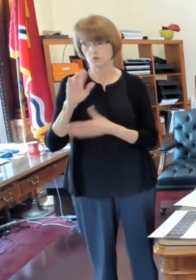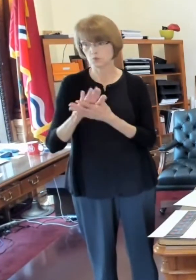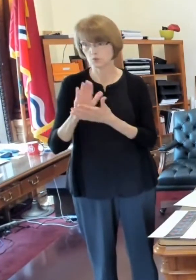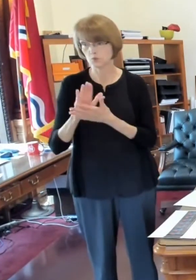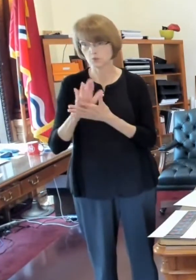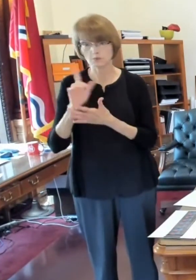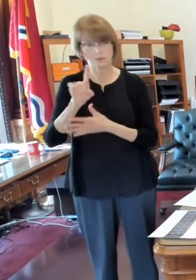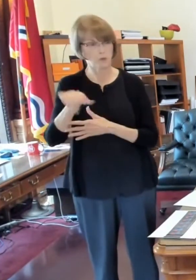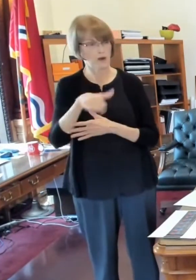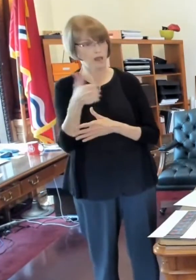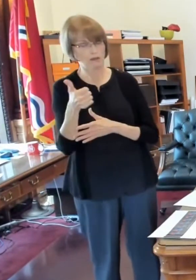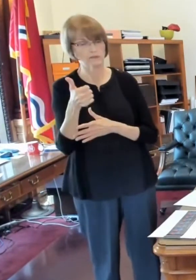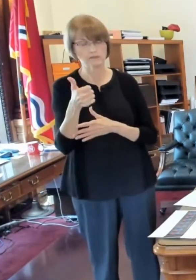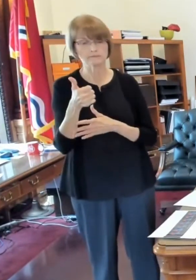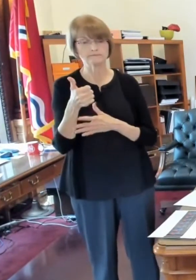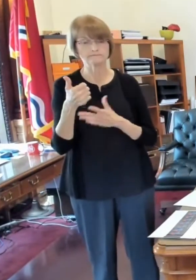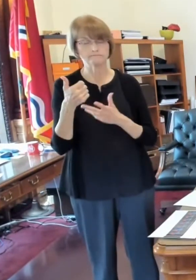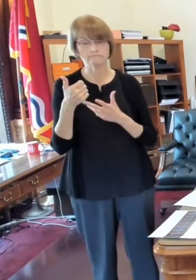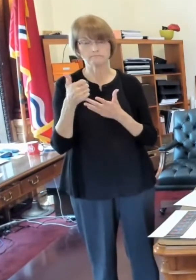else where